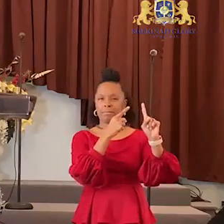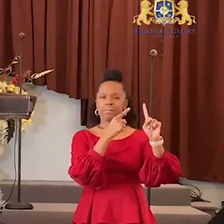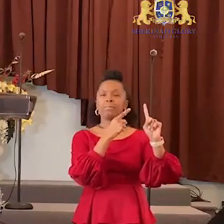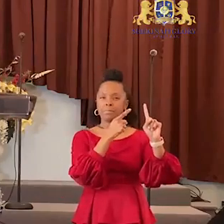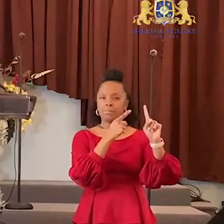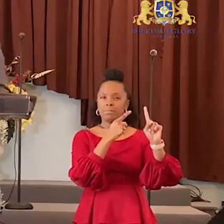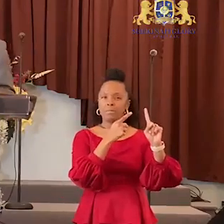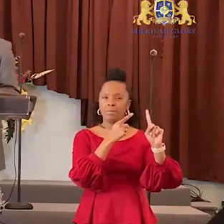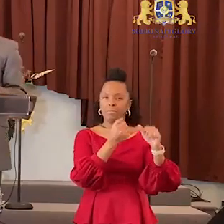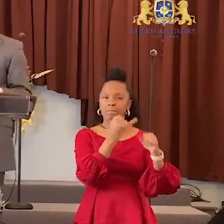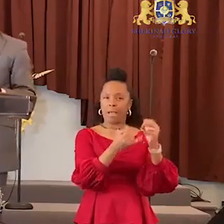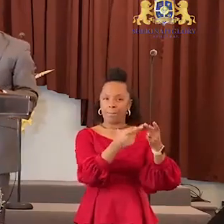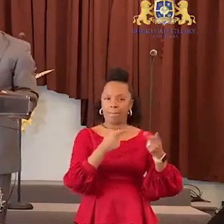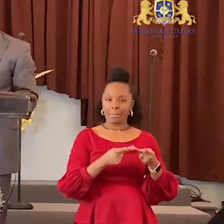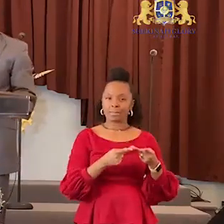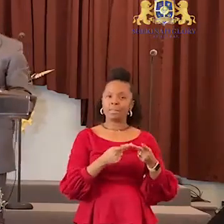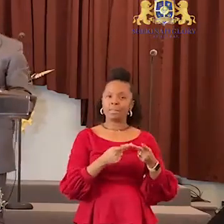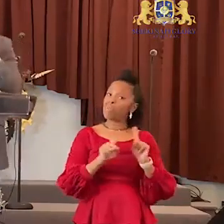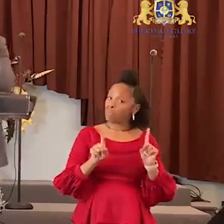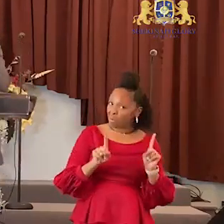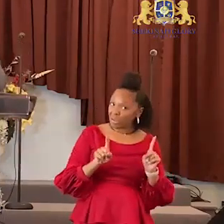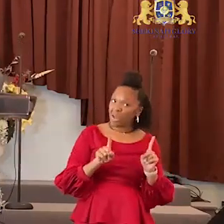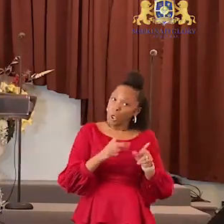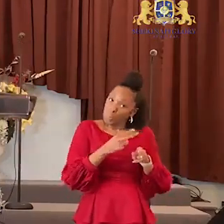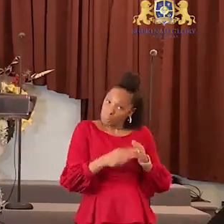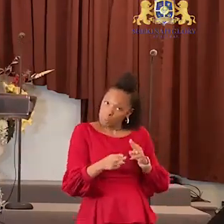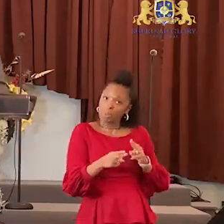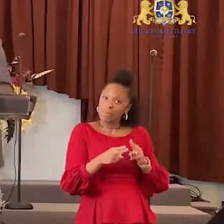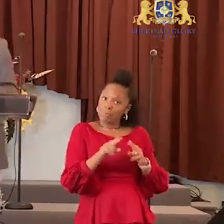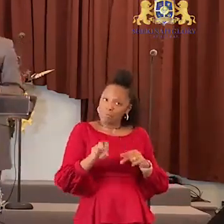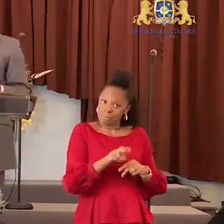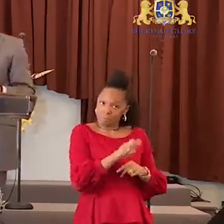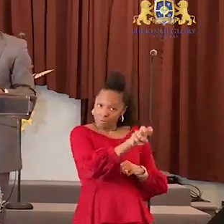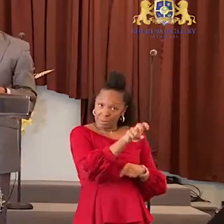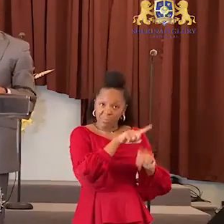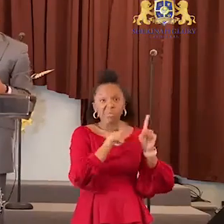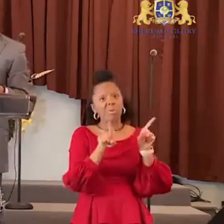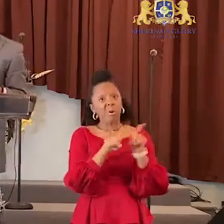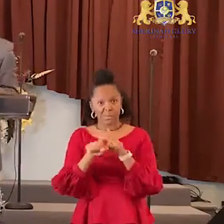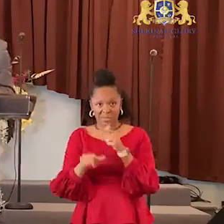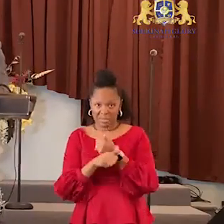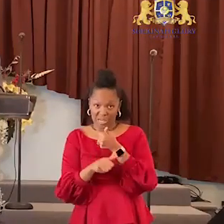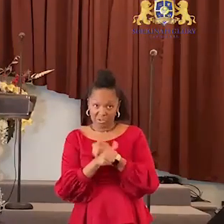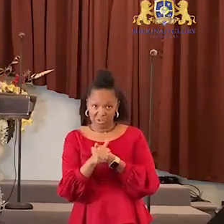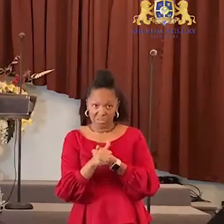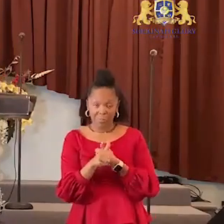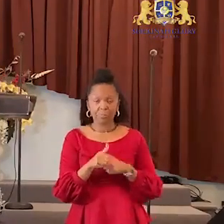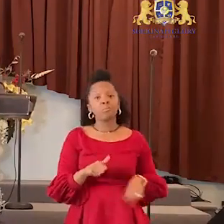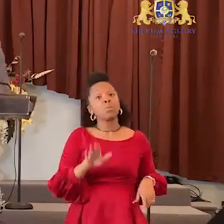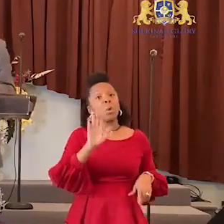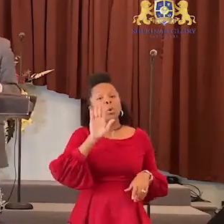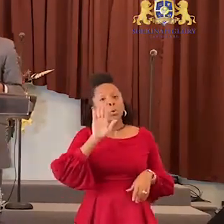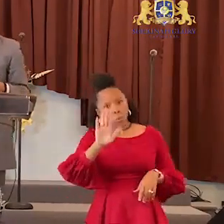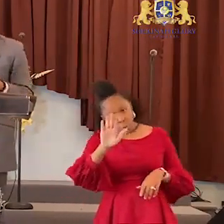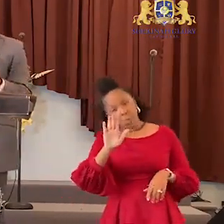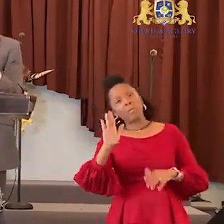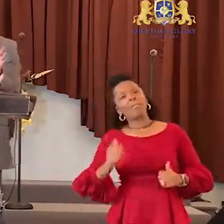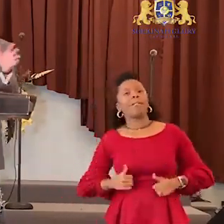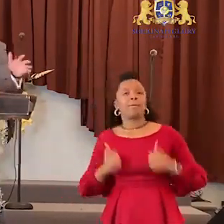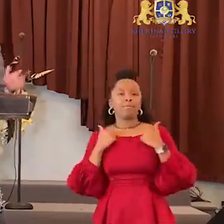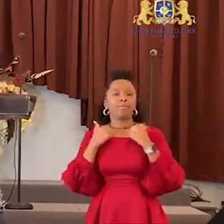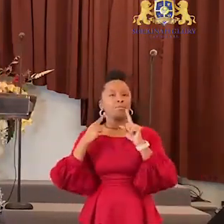the most dangerous. My brothers and my sisters, the road to your destination has detours, yes. The devil